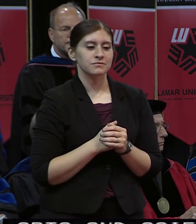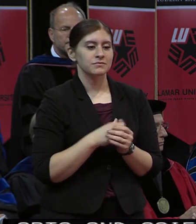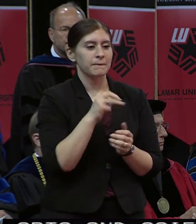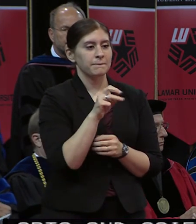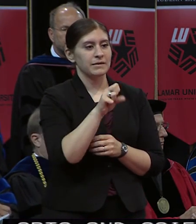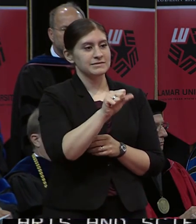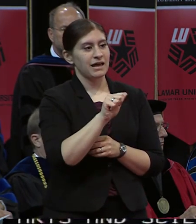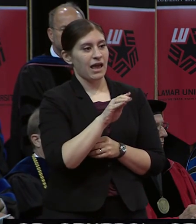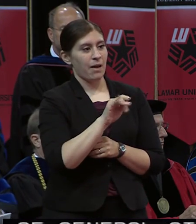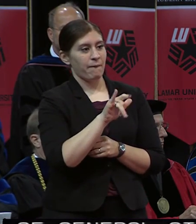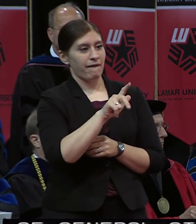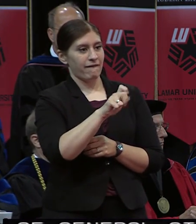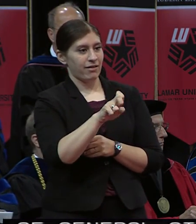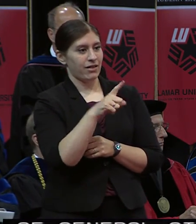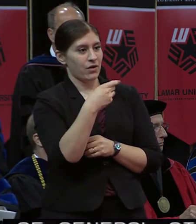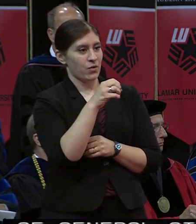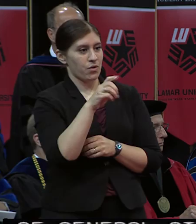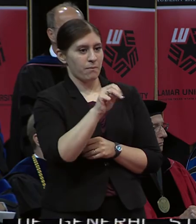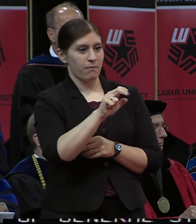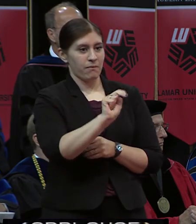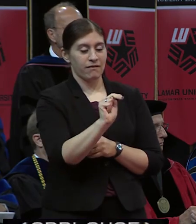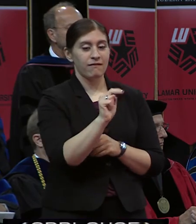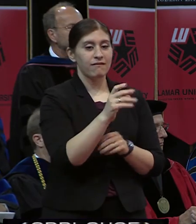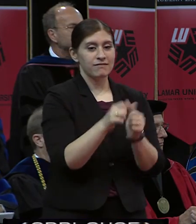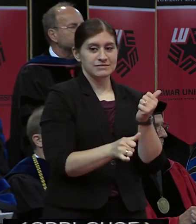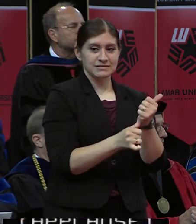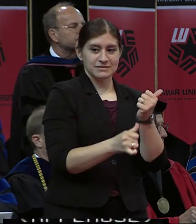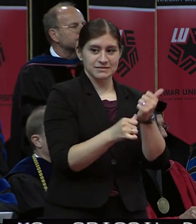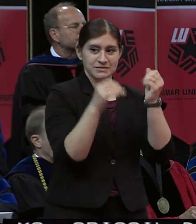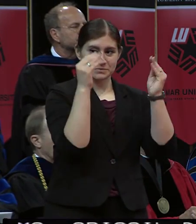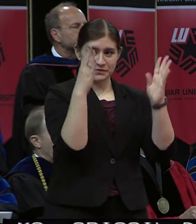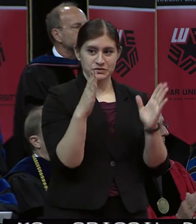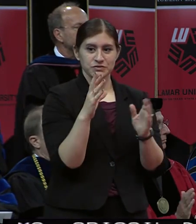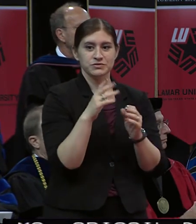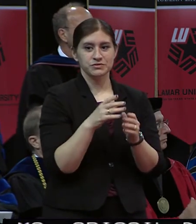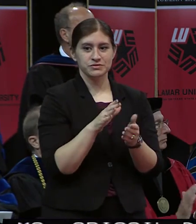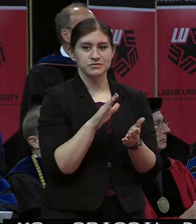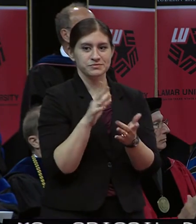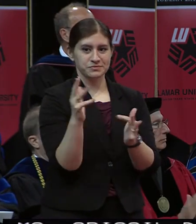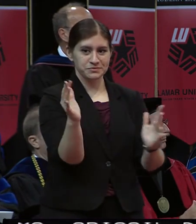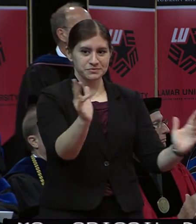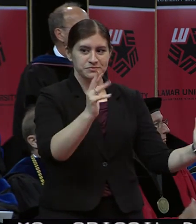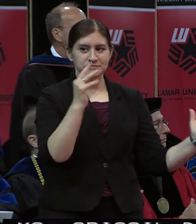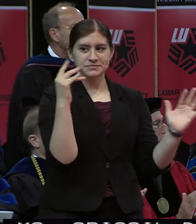Ms. Abigail Dupin, Assistant Professor of Voice.